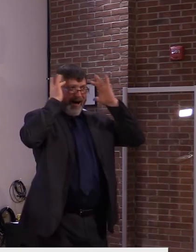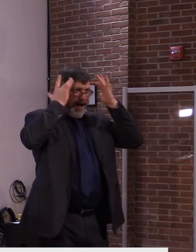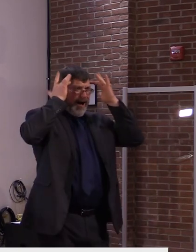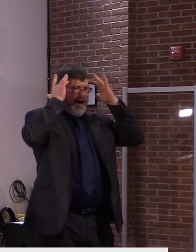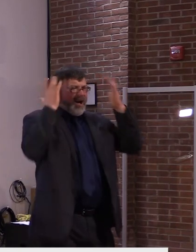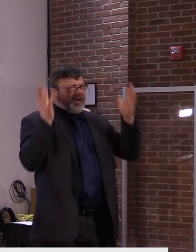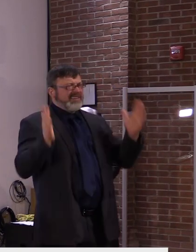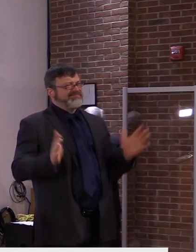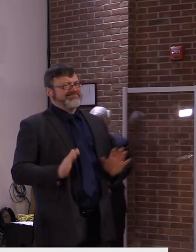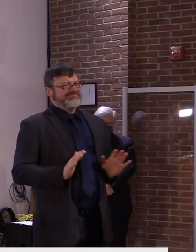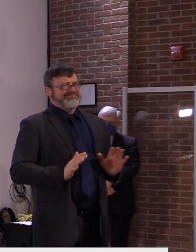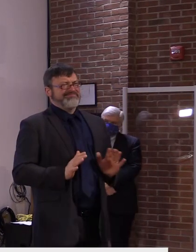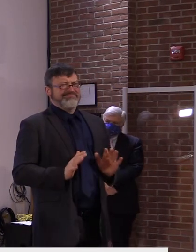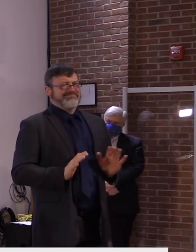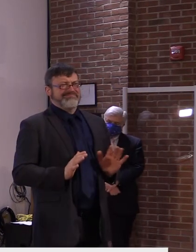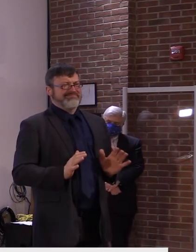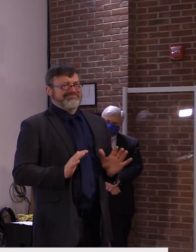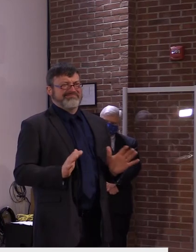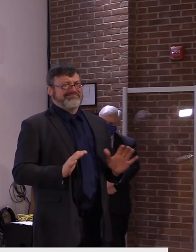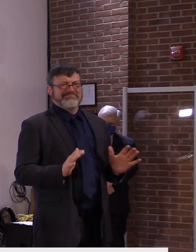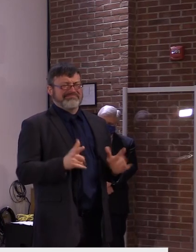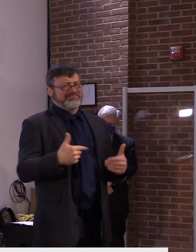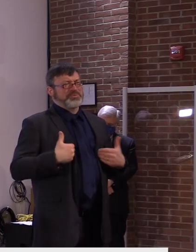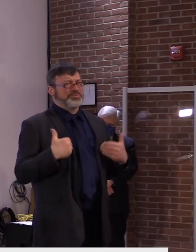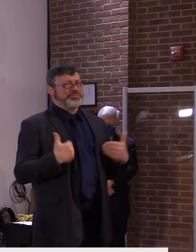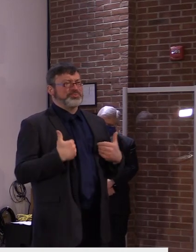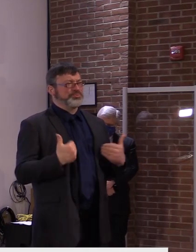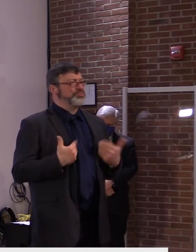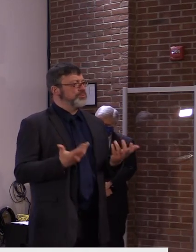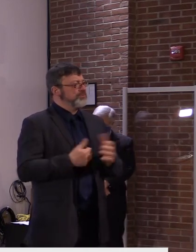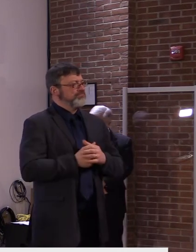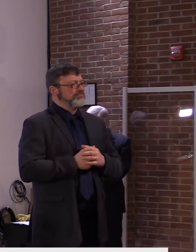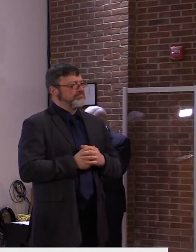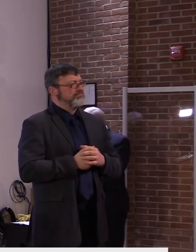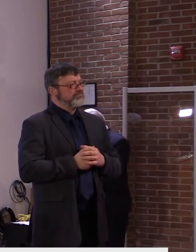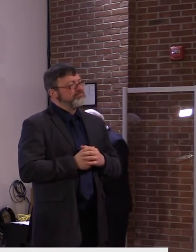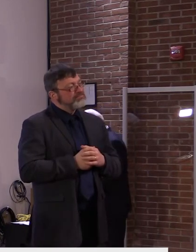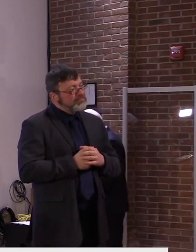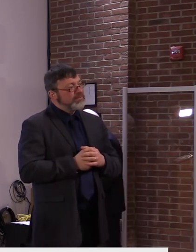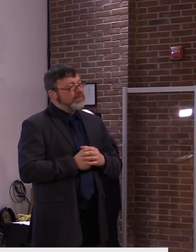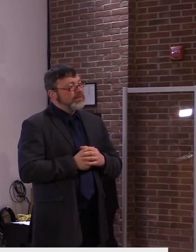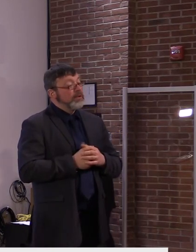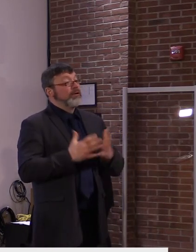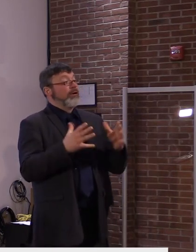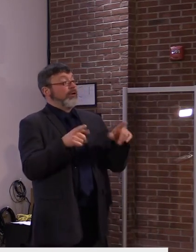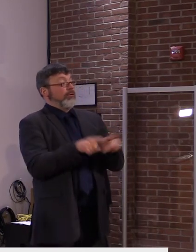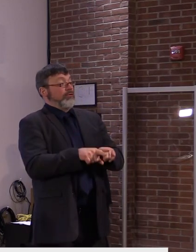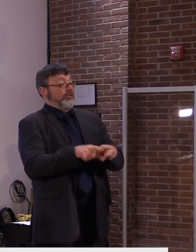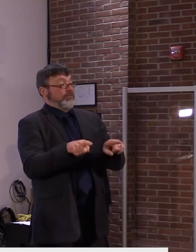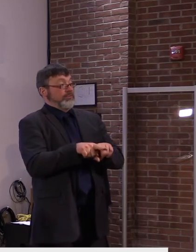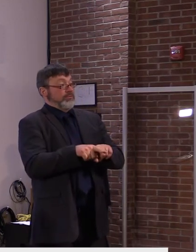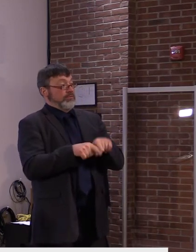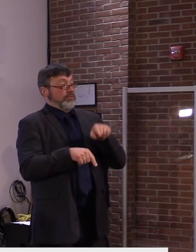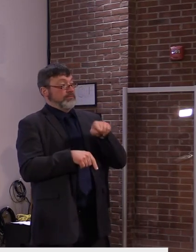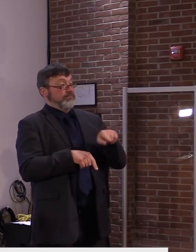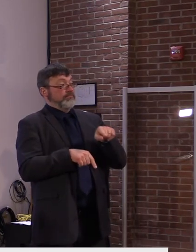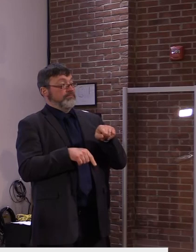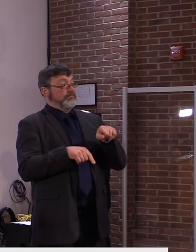I will also add that more recent discussions on the part of the pediatric infectious disease